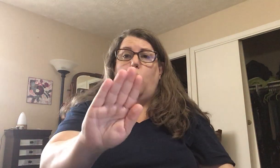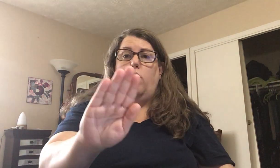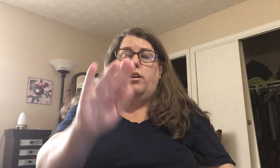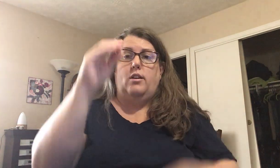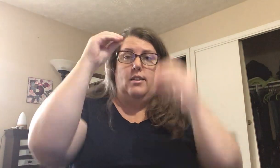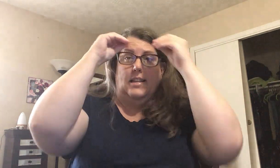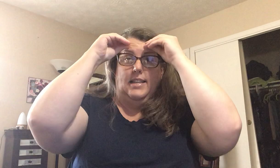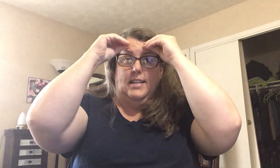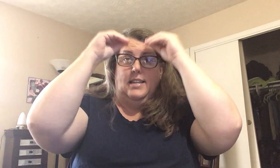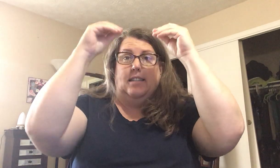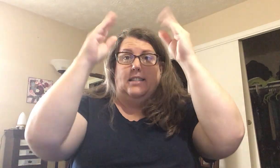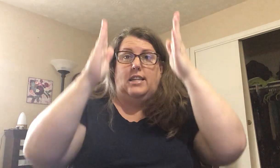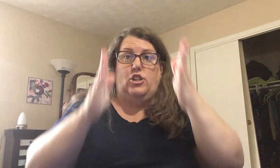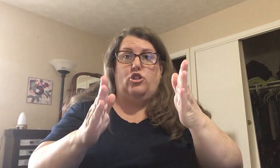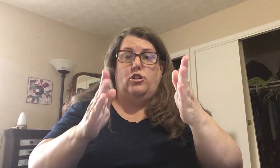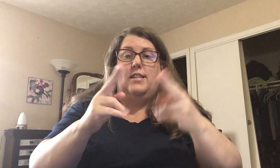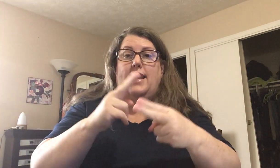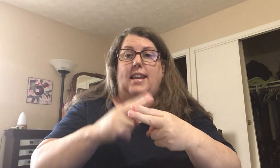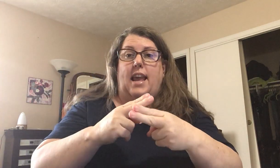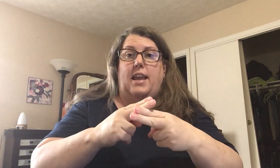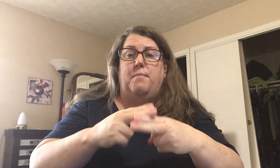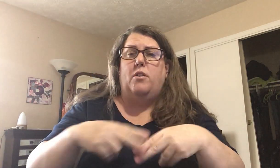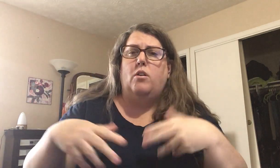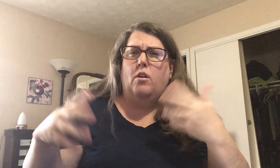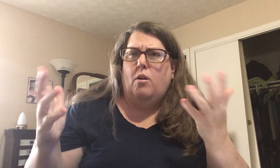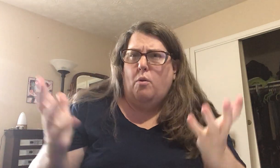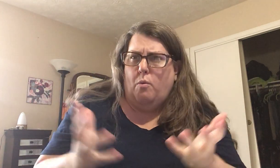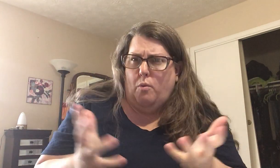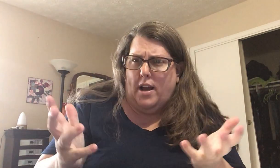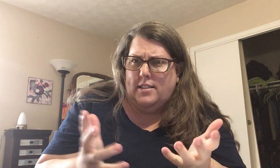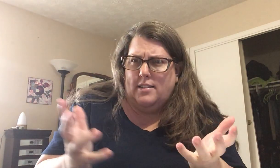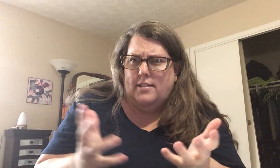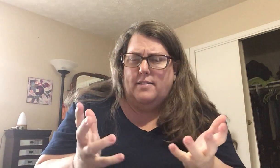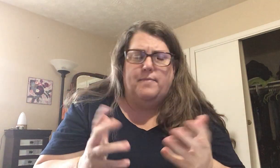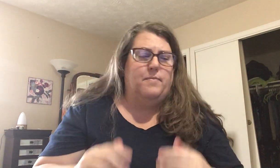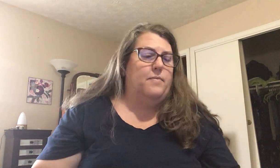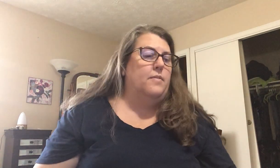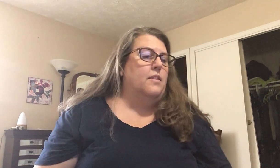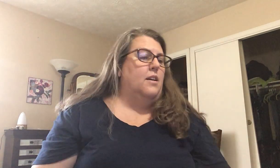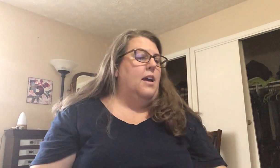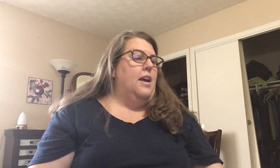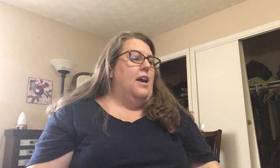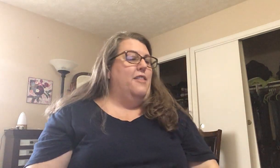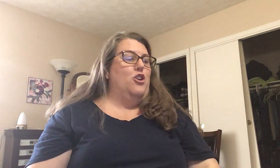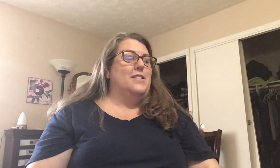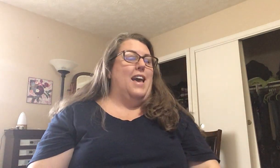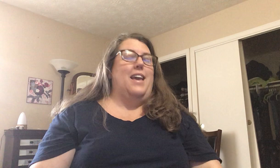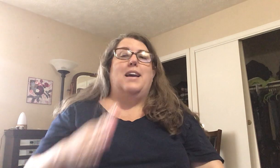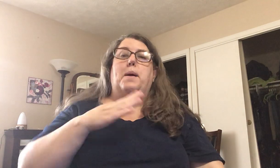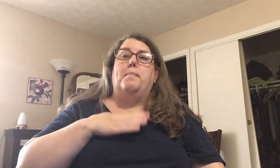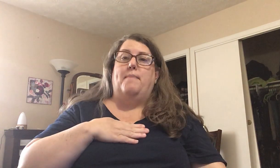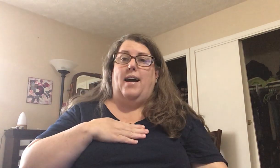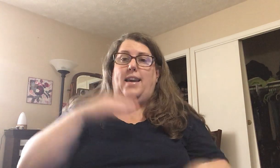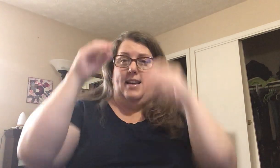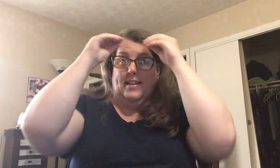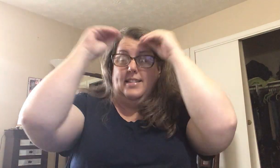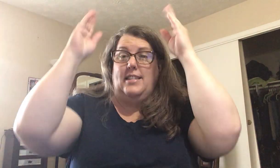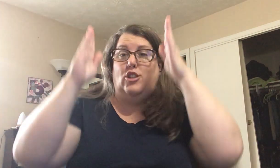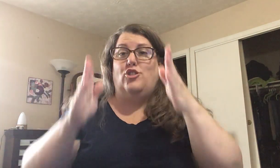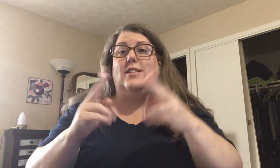Your teacher's name, what? And then you could say, my teacher's